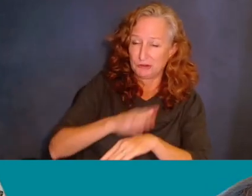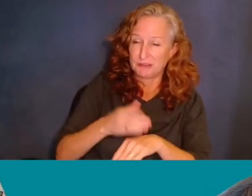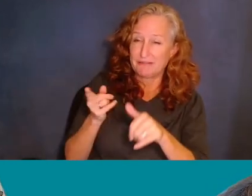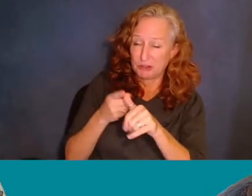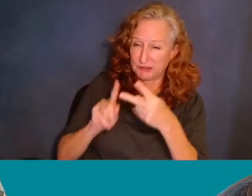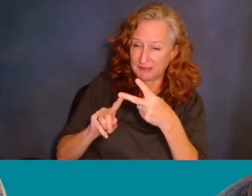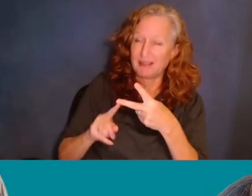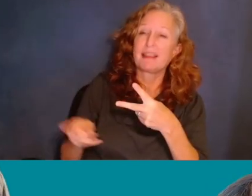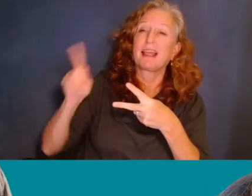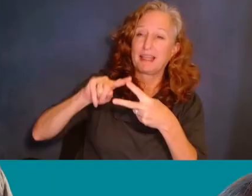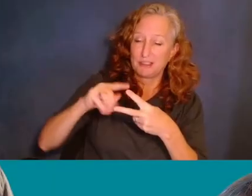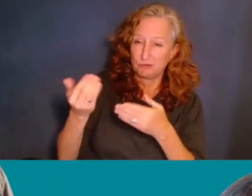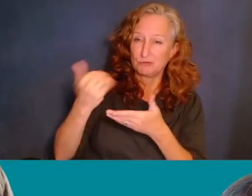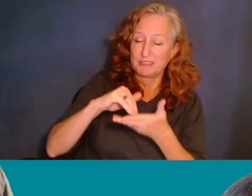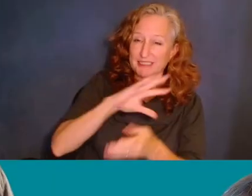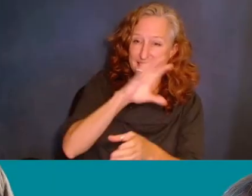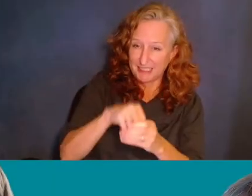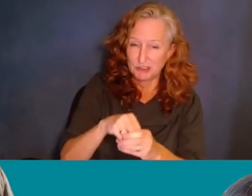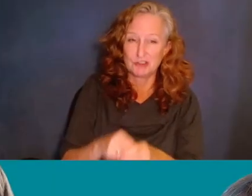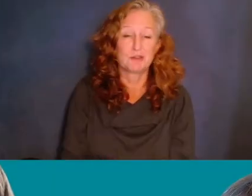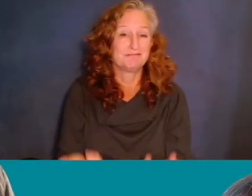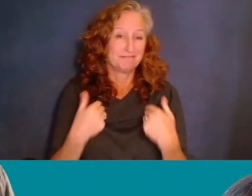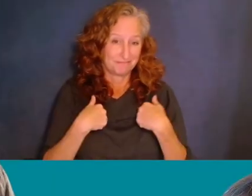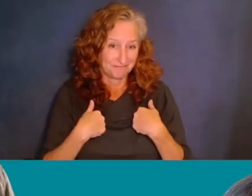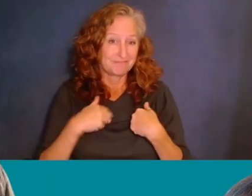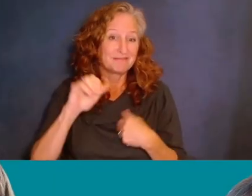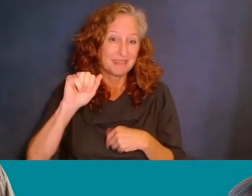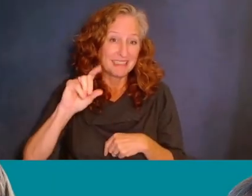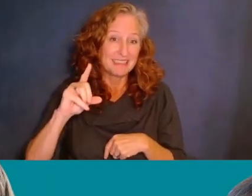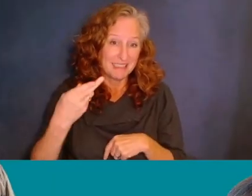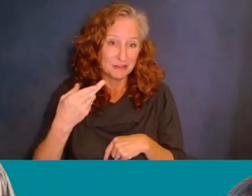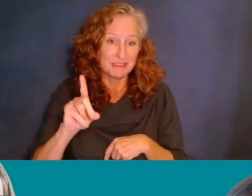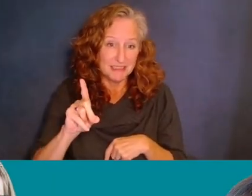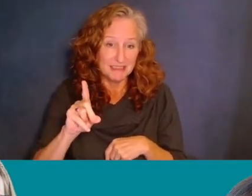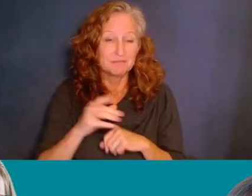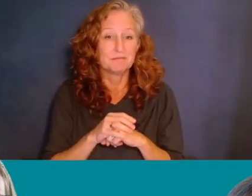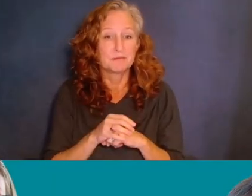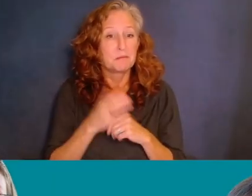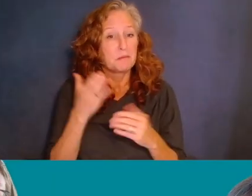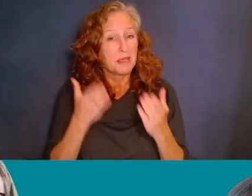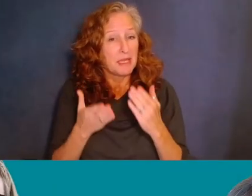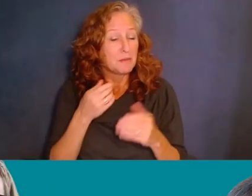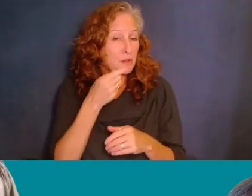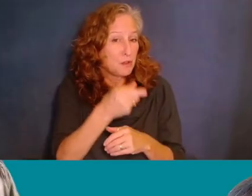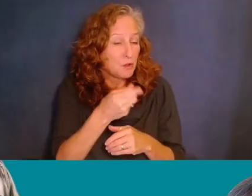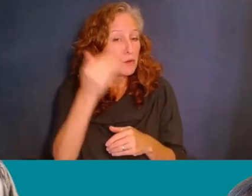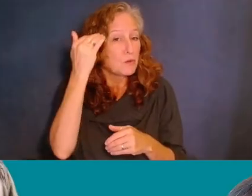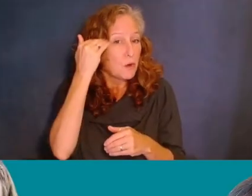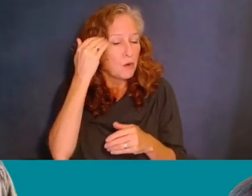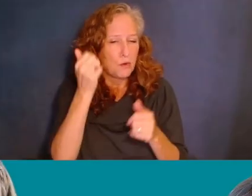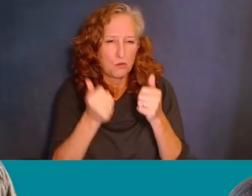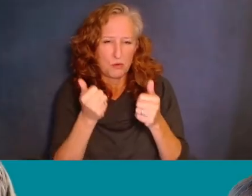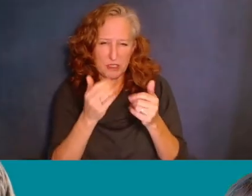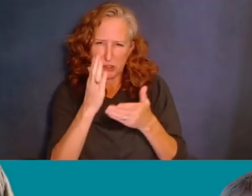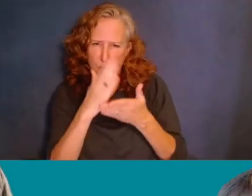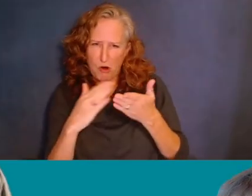Um, if you are aware of the times of day maybe that you are most, energized or have